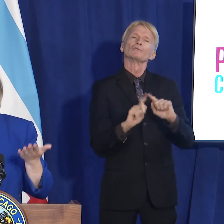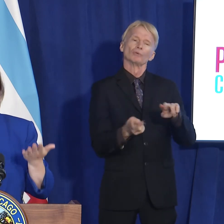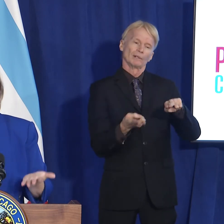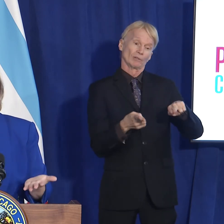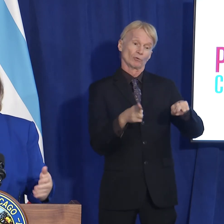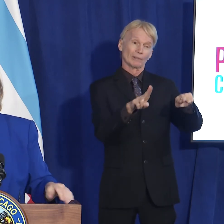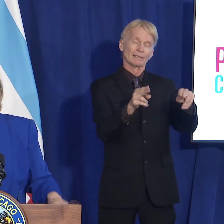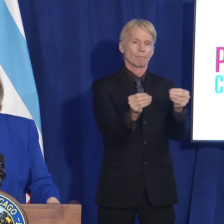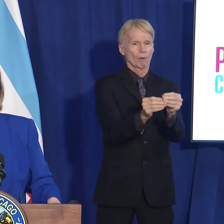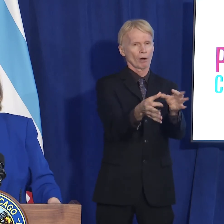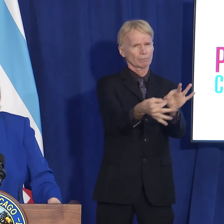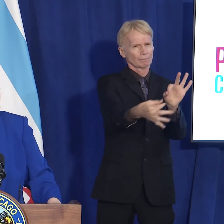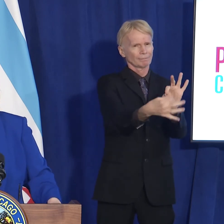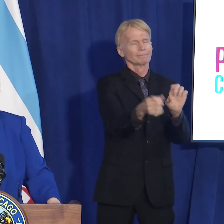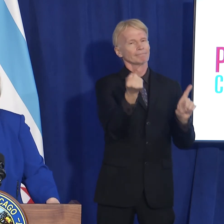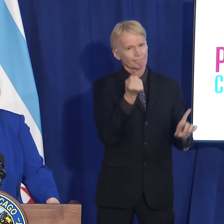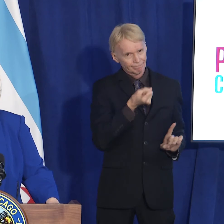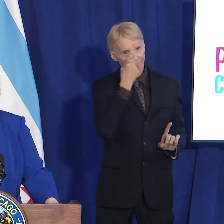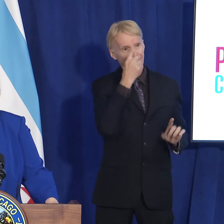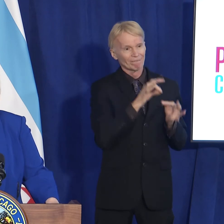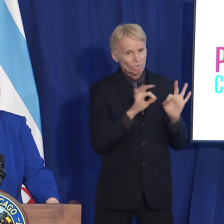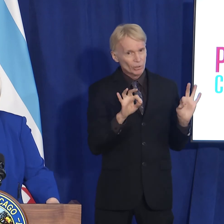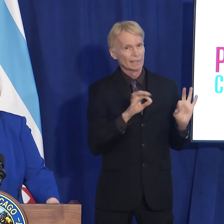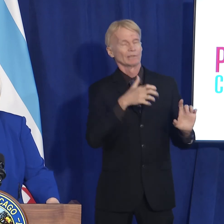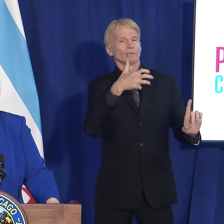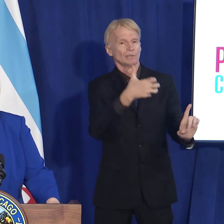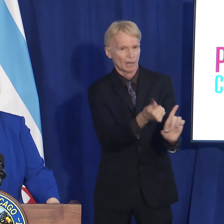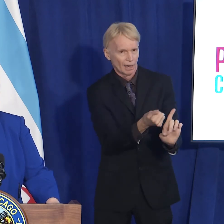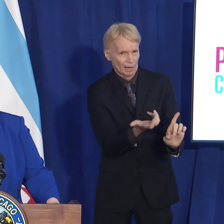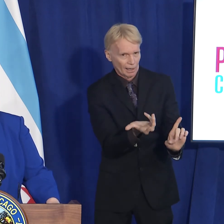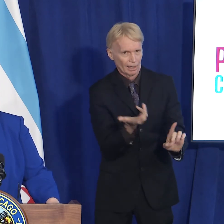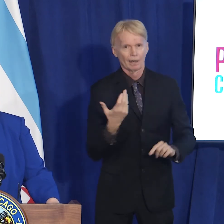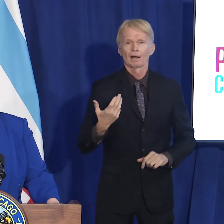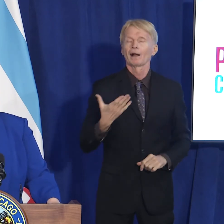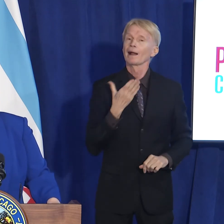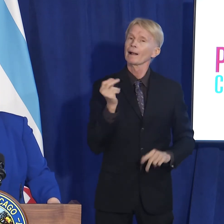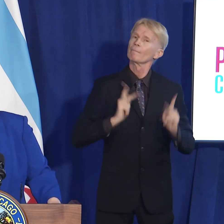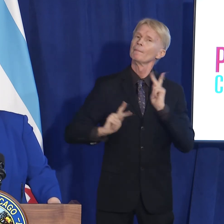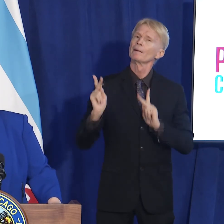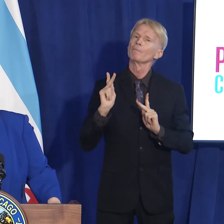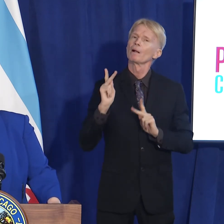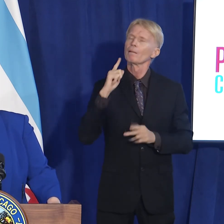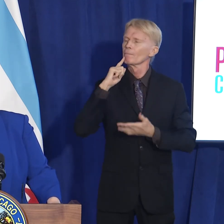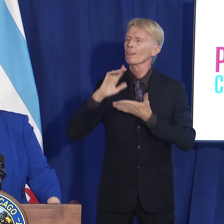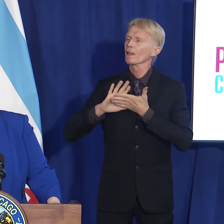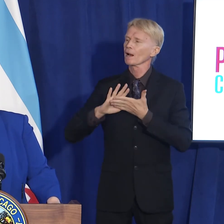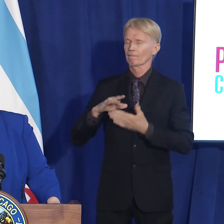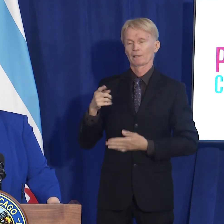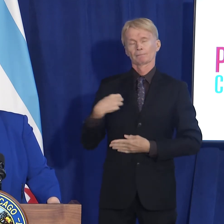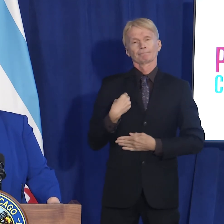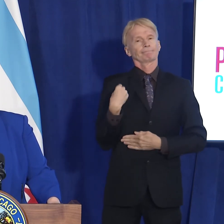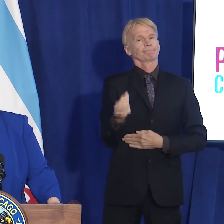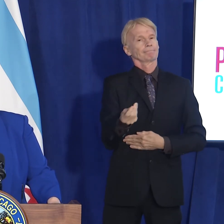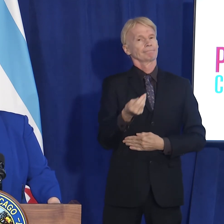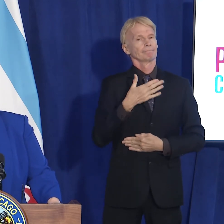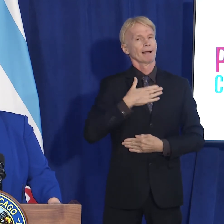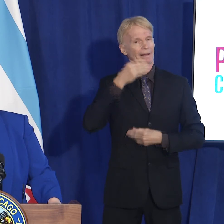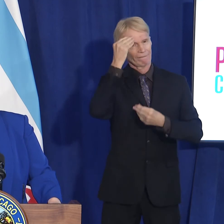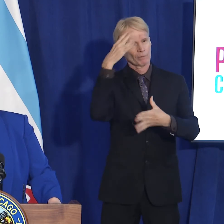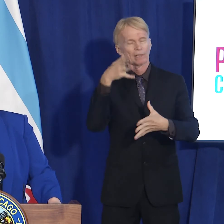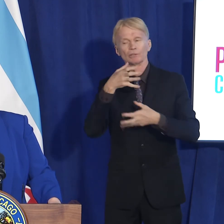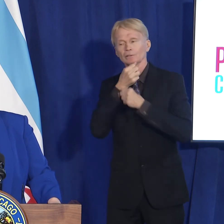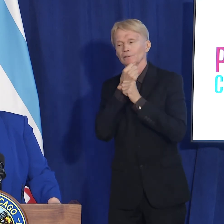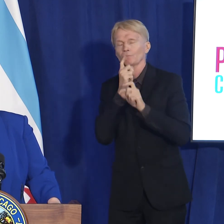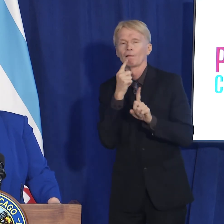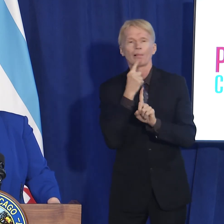sort of messaging around that. There also are people who believe that their information, if they get vaccinated, is used differently